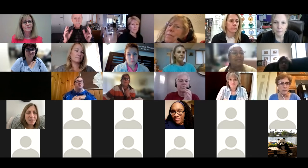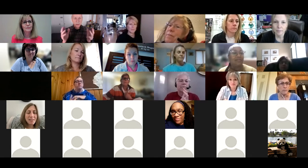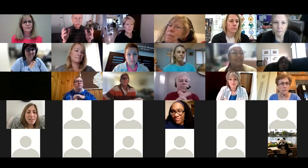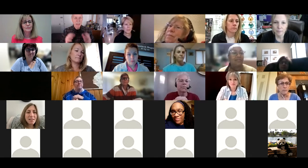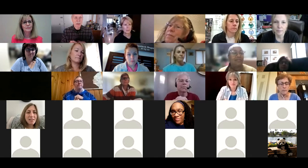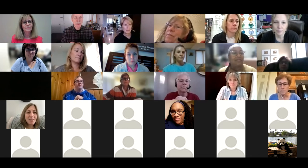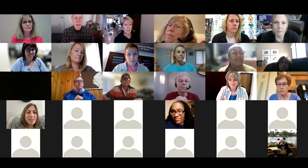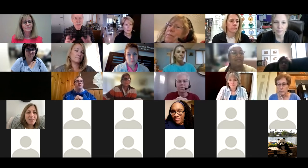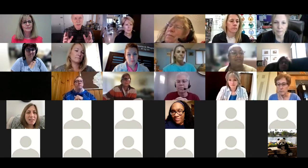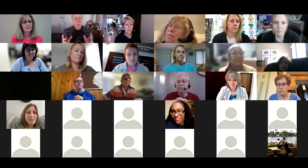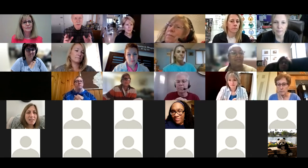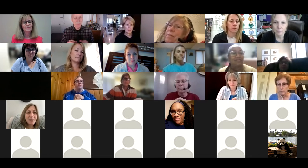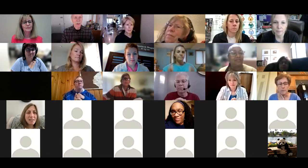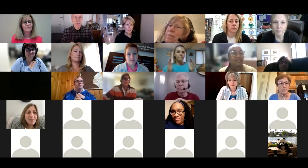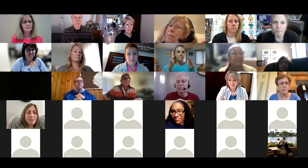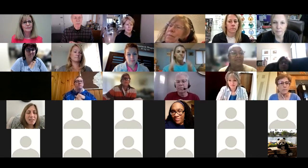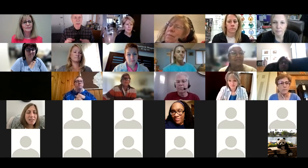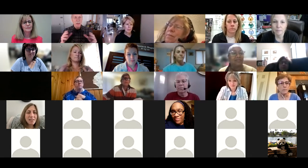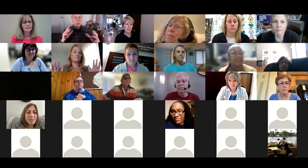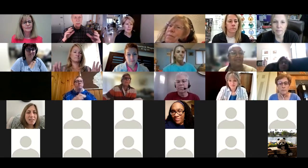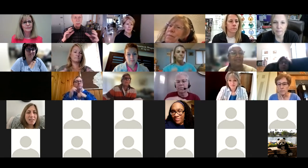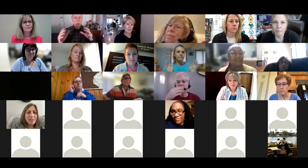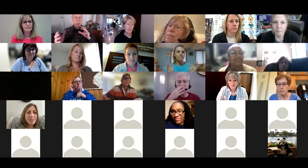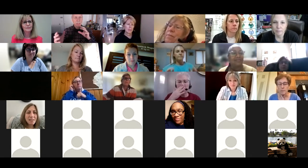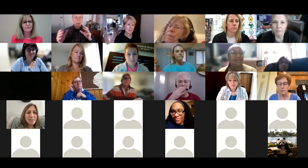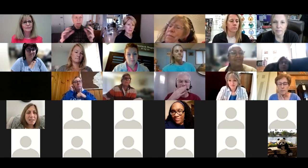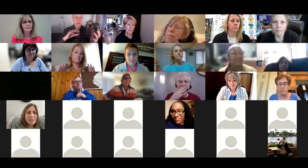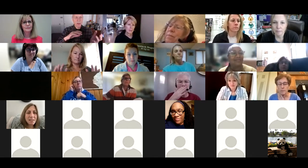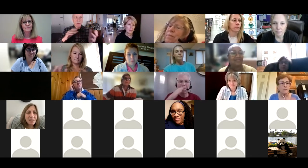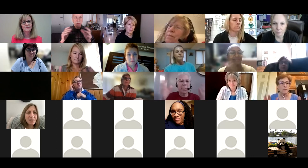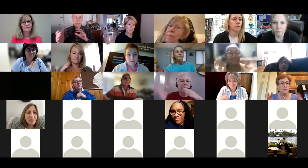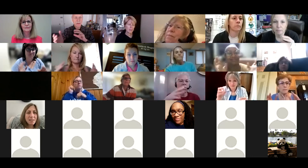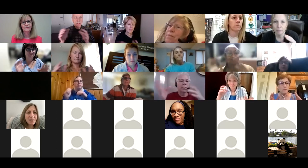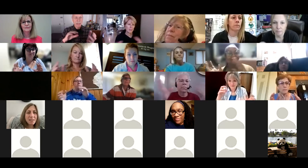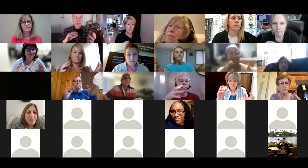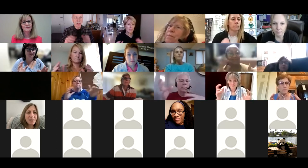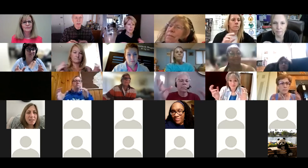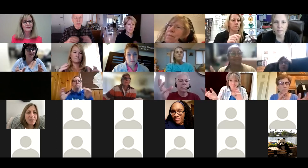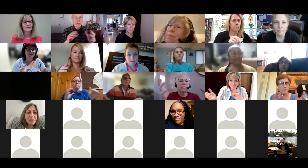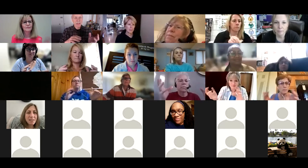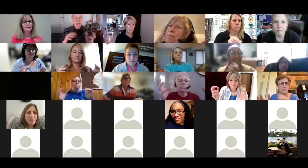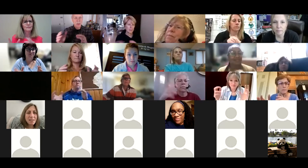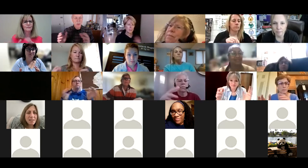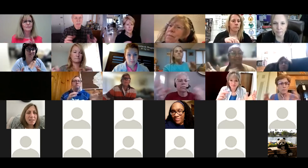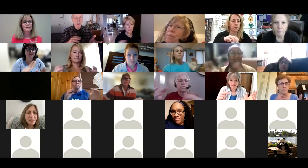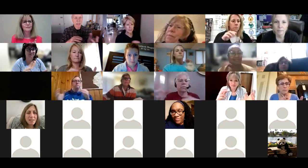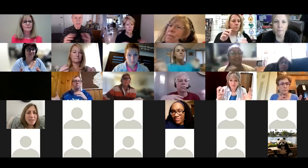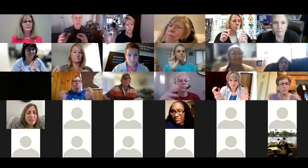Here's my answer. I think, first of all, you can do it whole class as long as kids can take turns with the single whammy and the